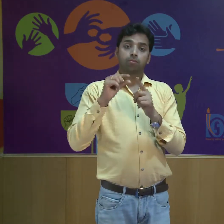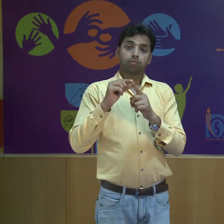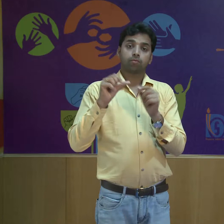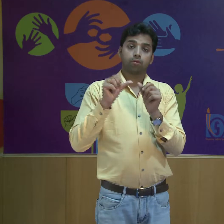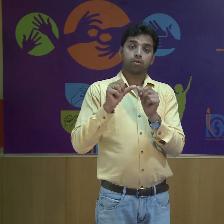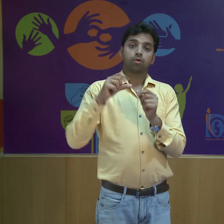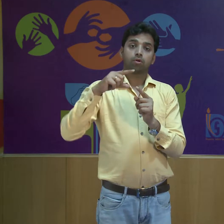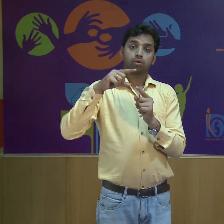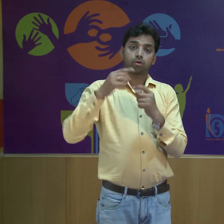Parthians